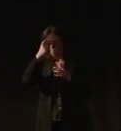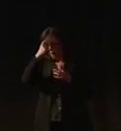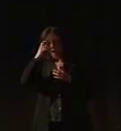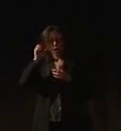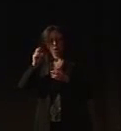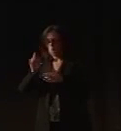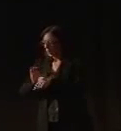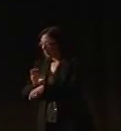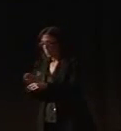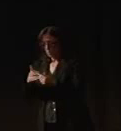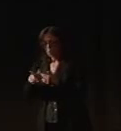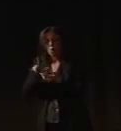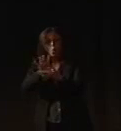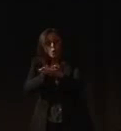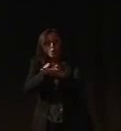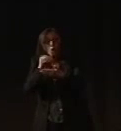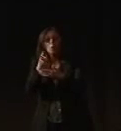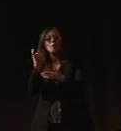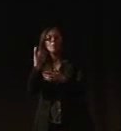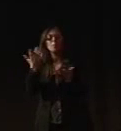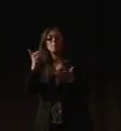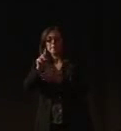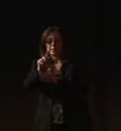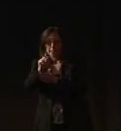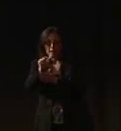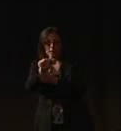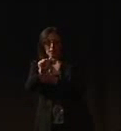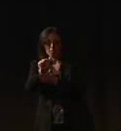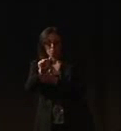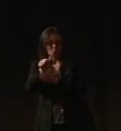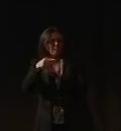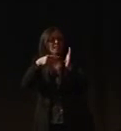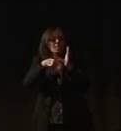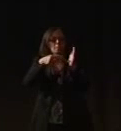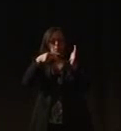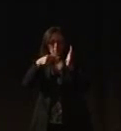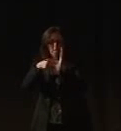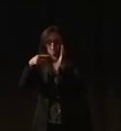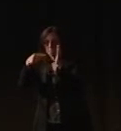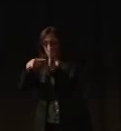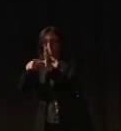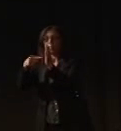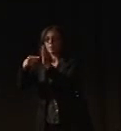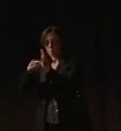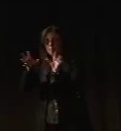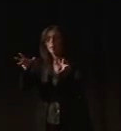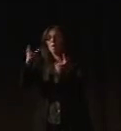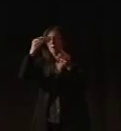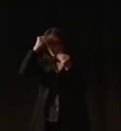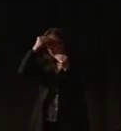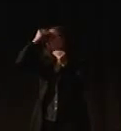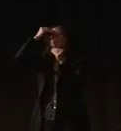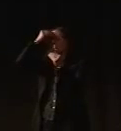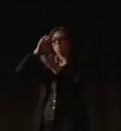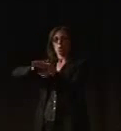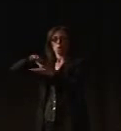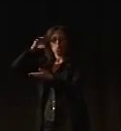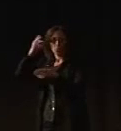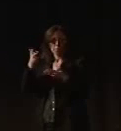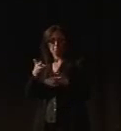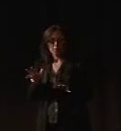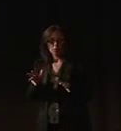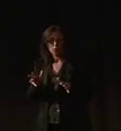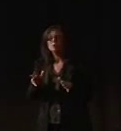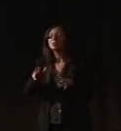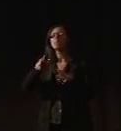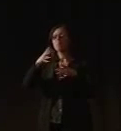and develop models from data, like a scientist does, like machine